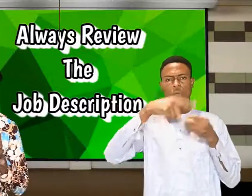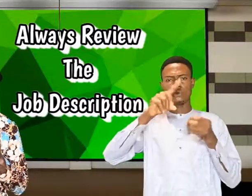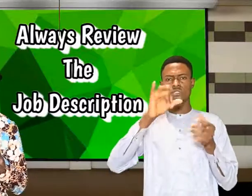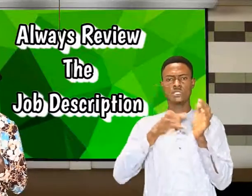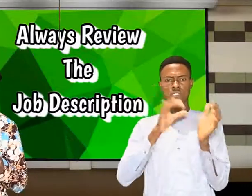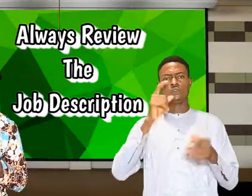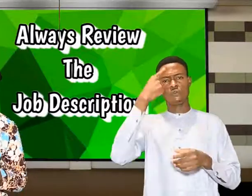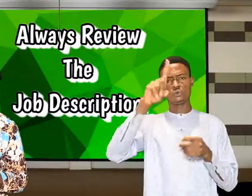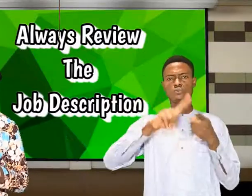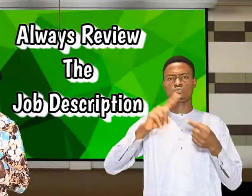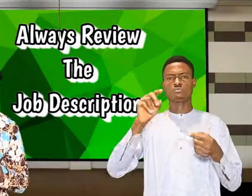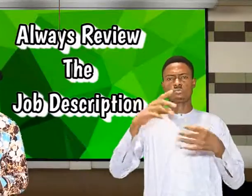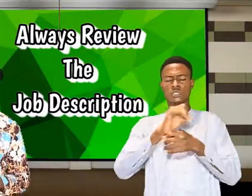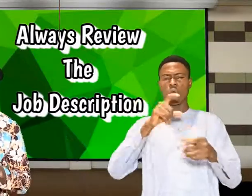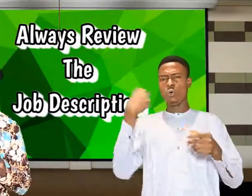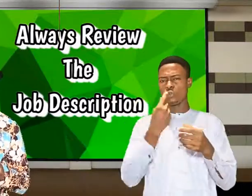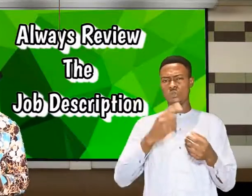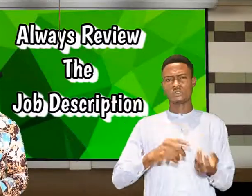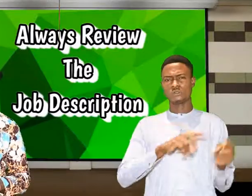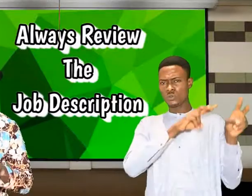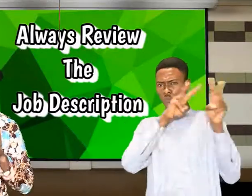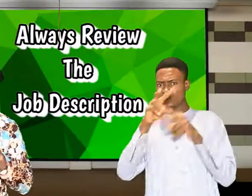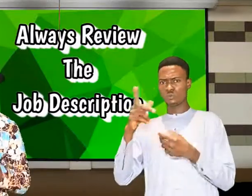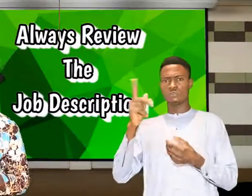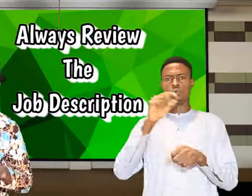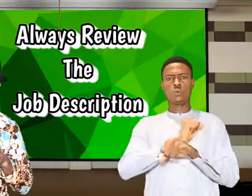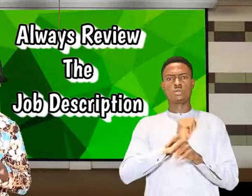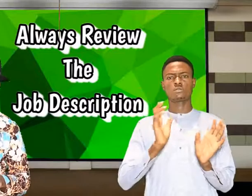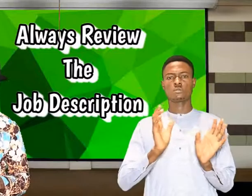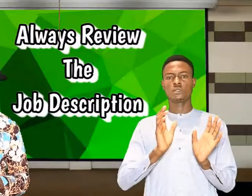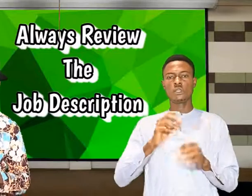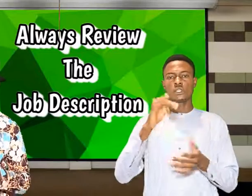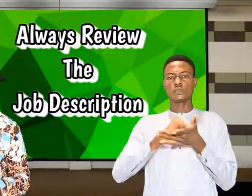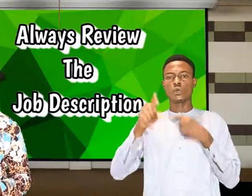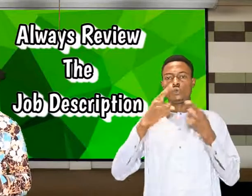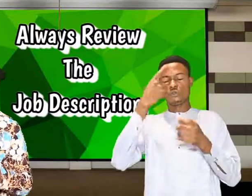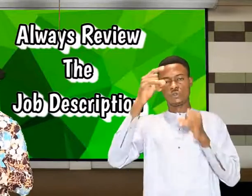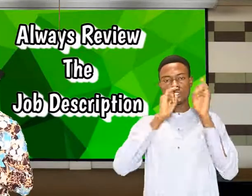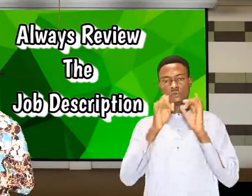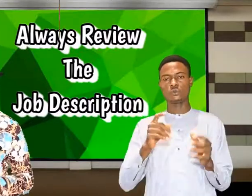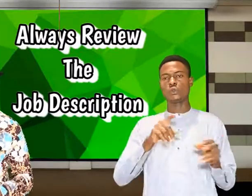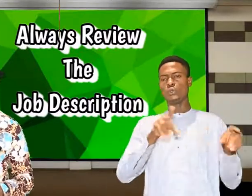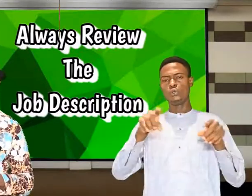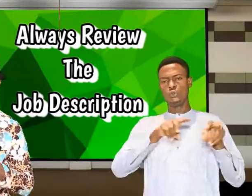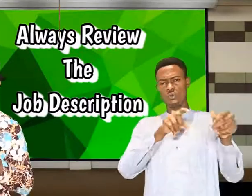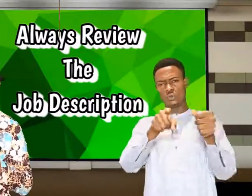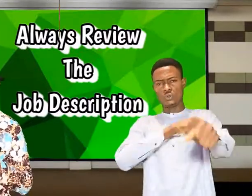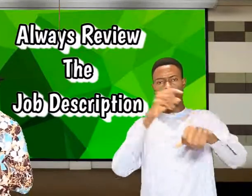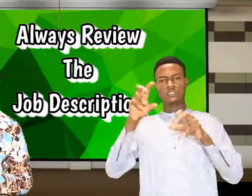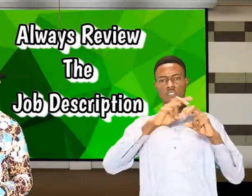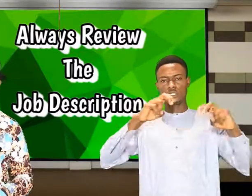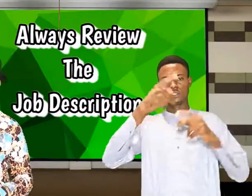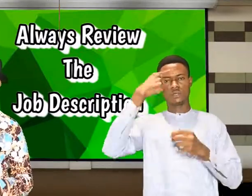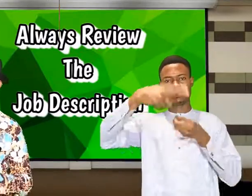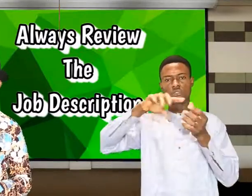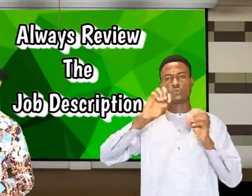you to have to always review the job description before you go for an interview. Along with researching the organization, make a list of